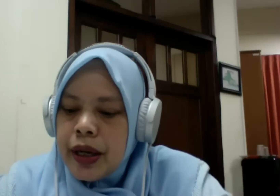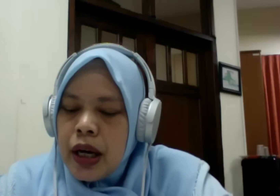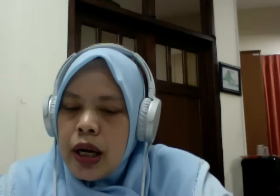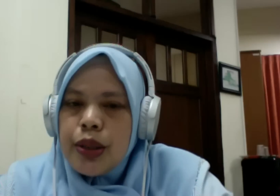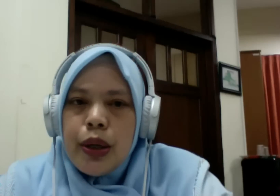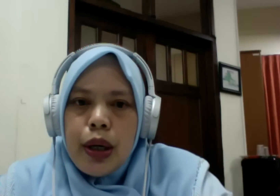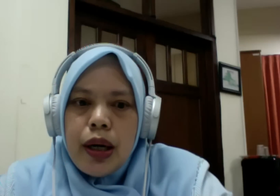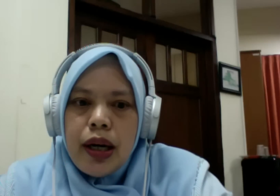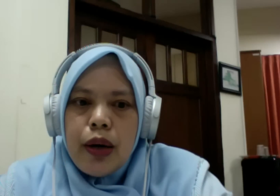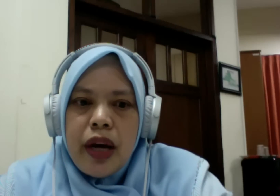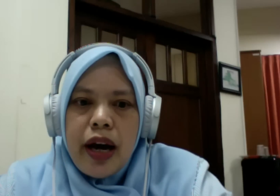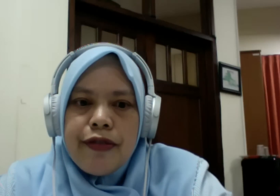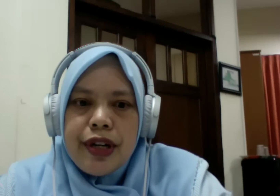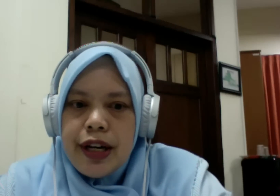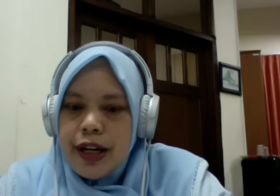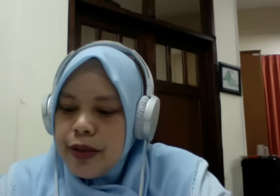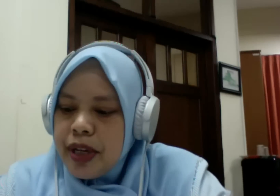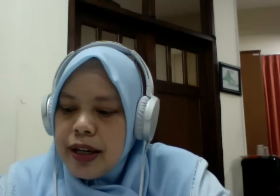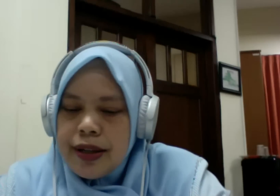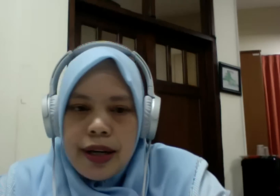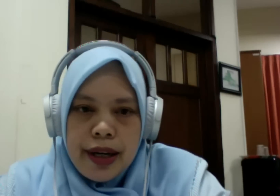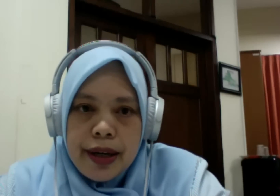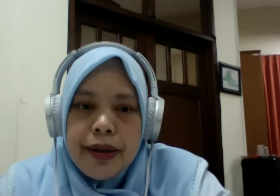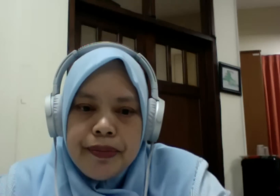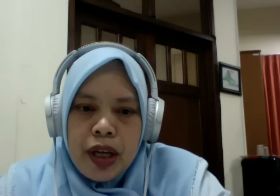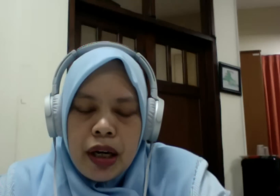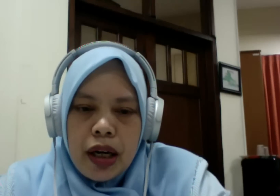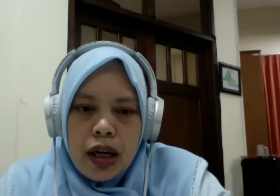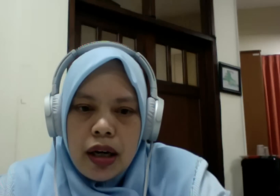studies. So we have 3 speakers here.